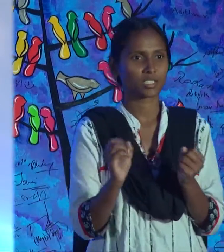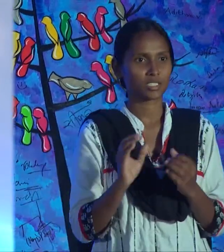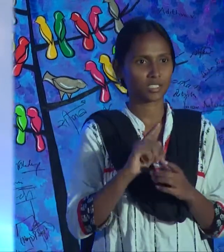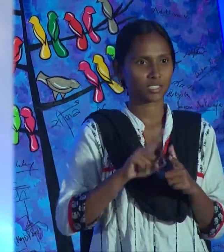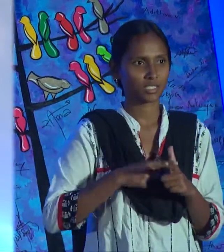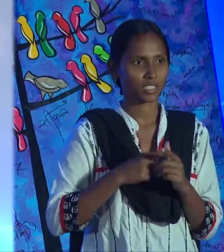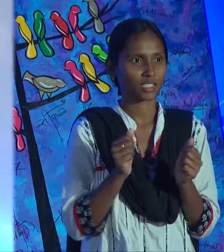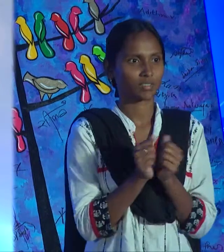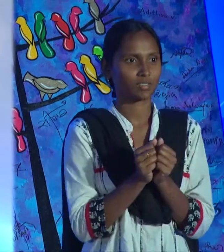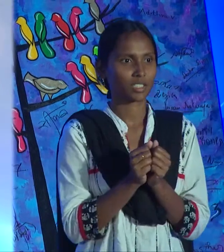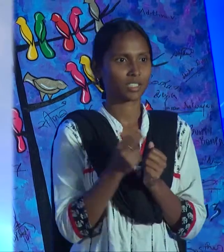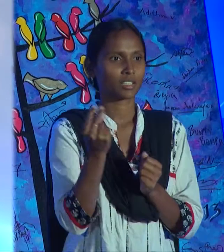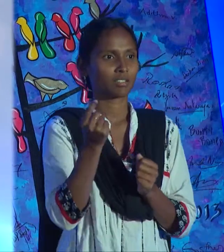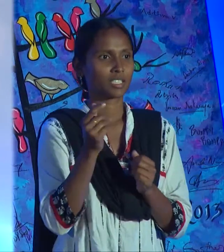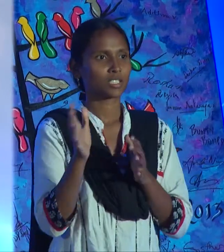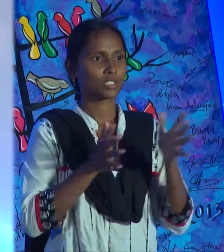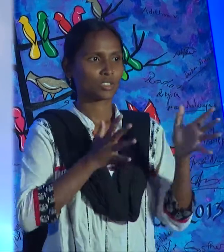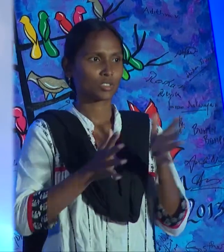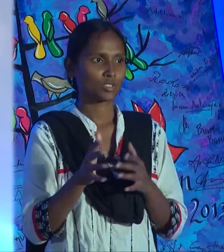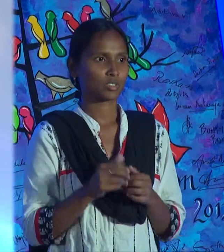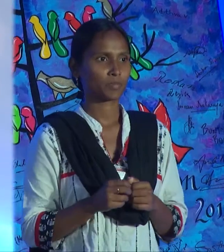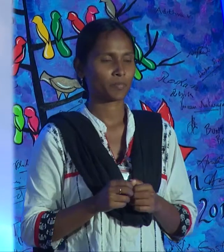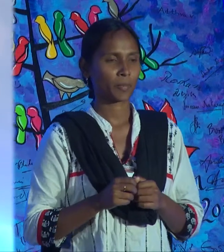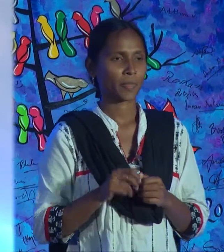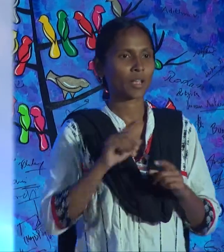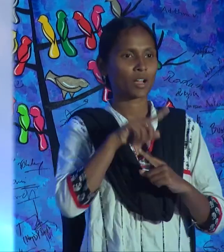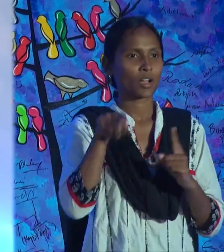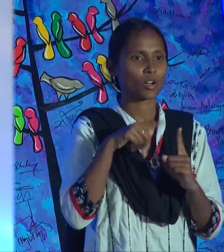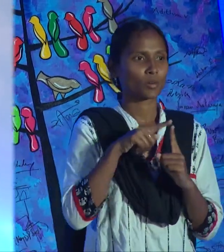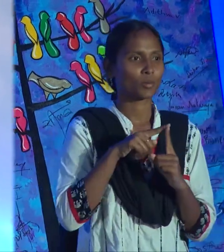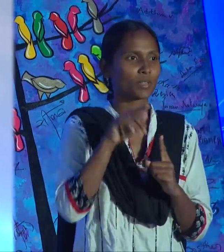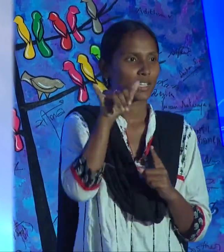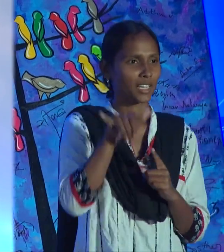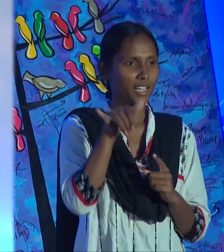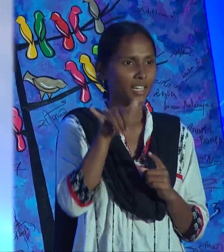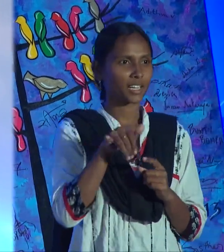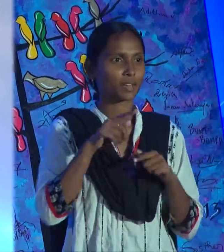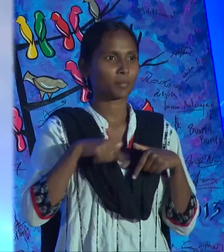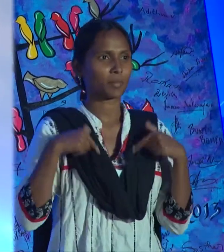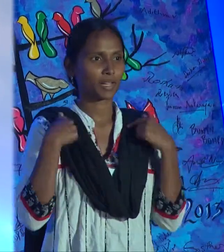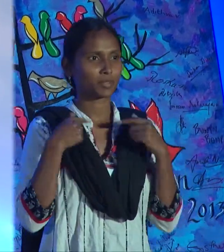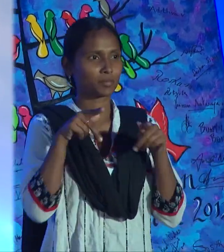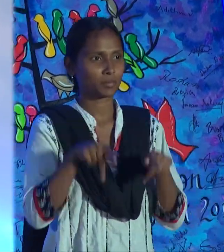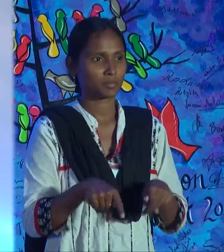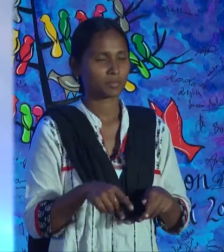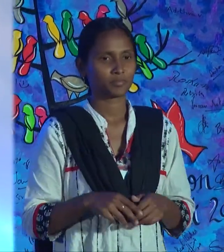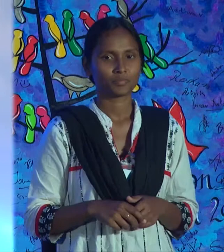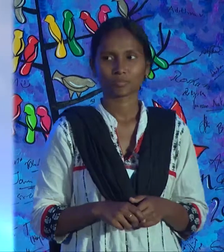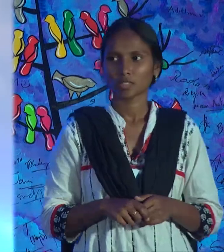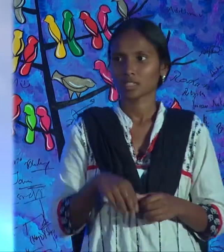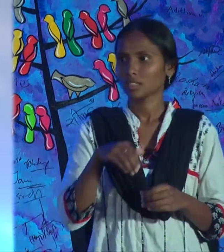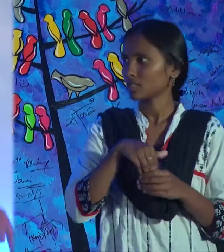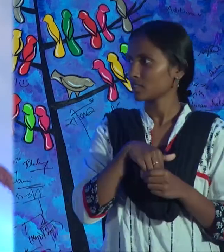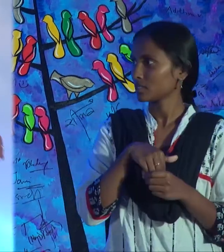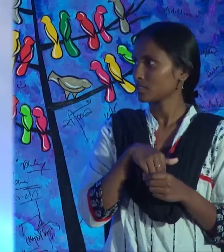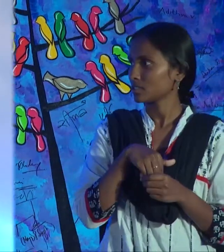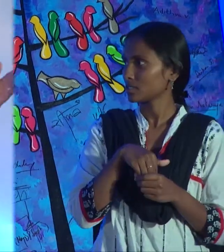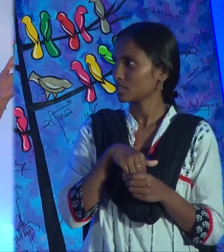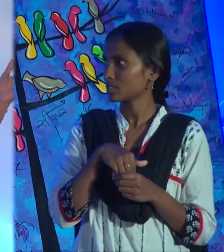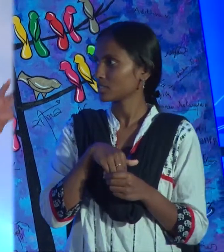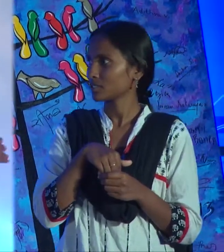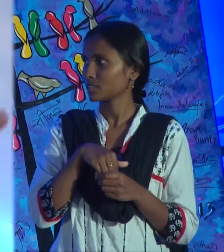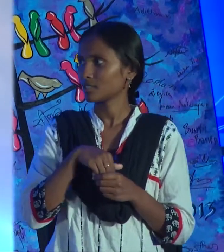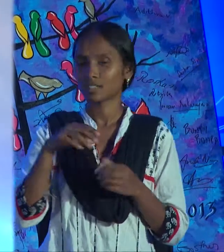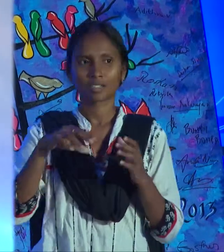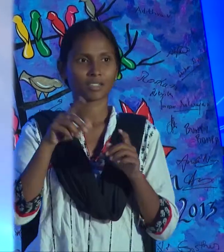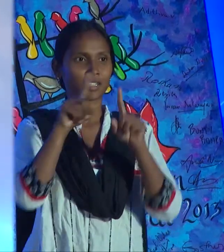story of, this is about a young couple who move into a new apartment. And they look